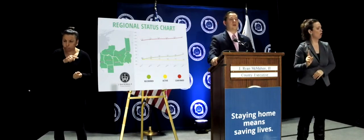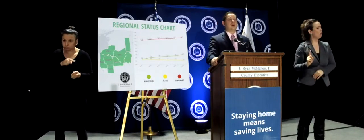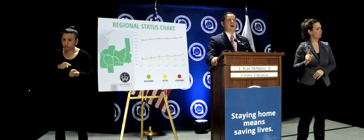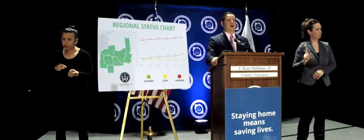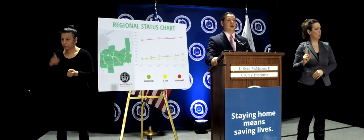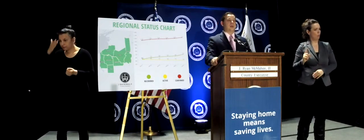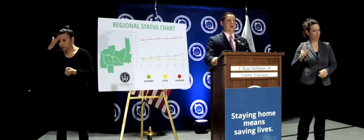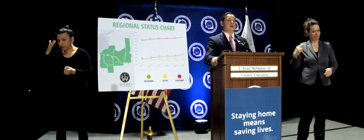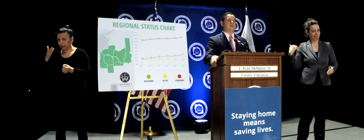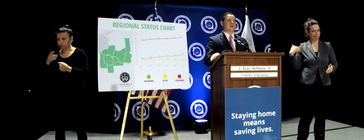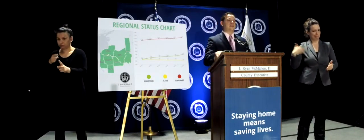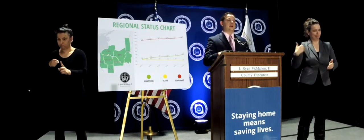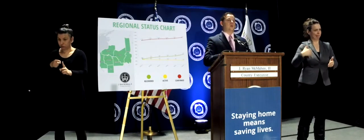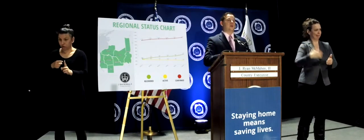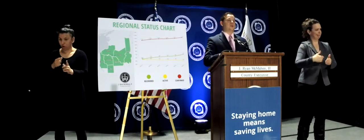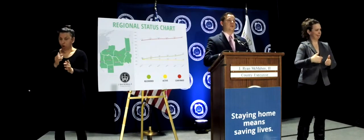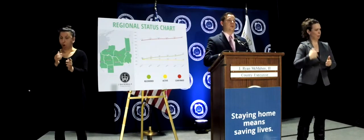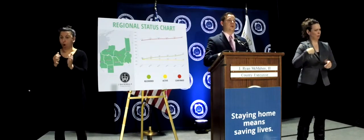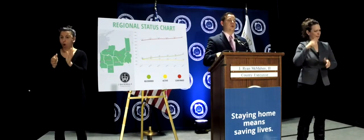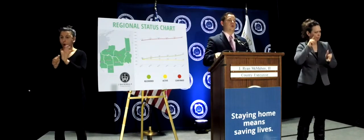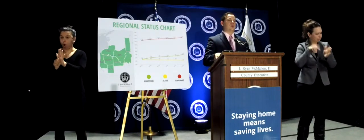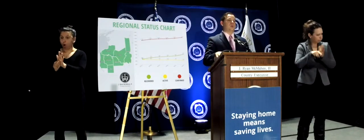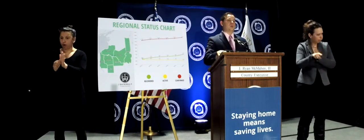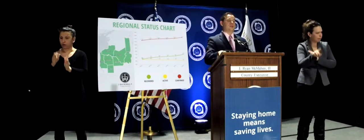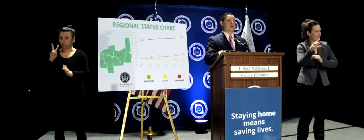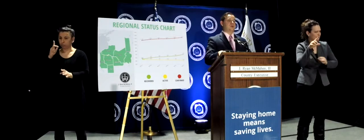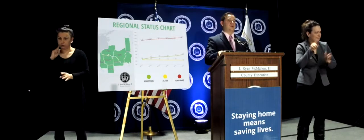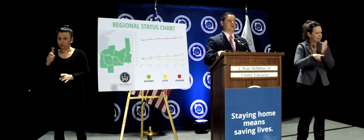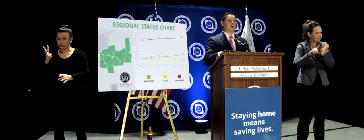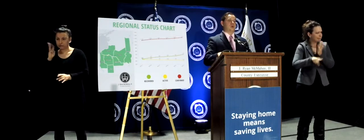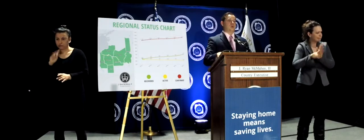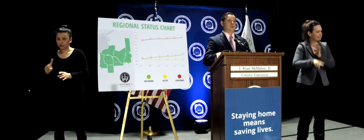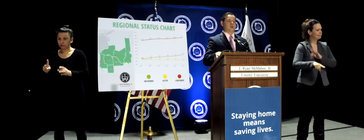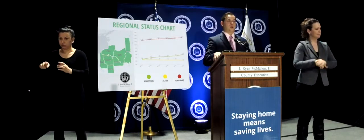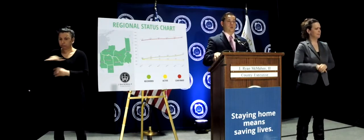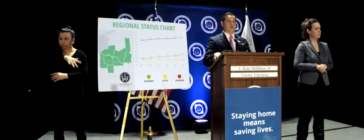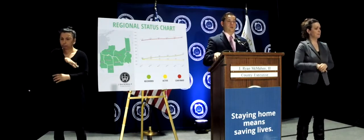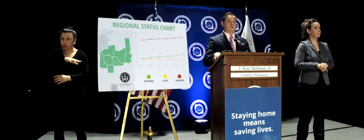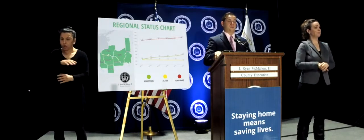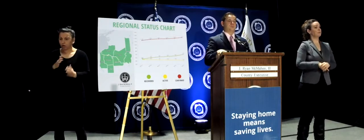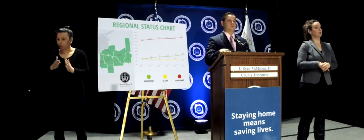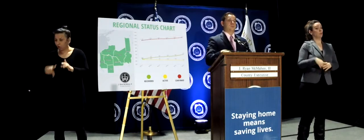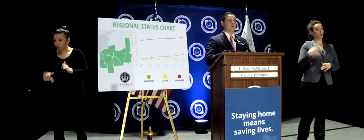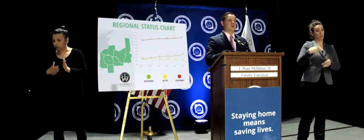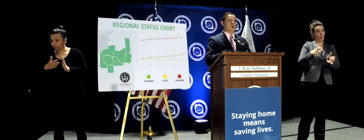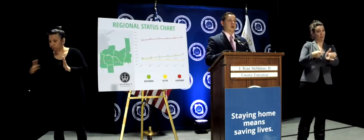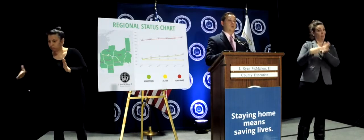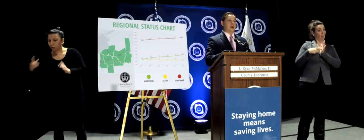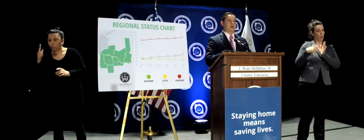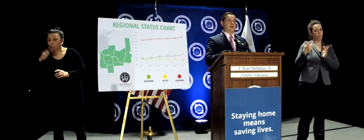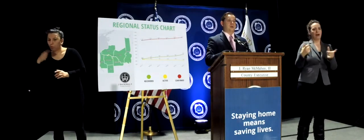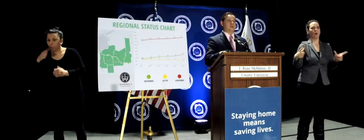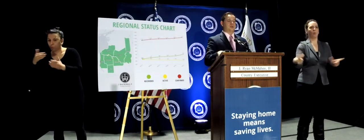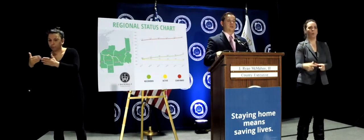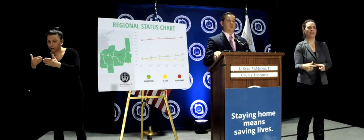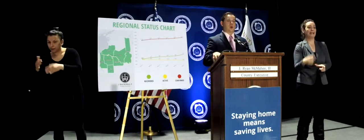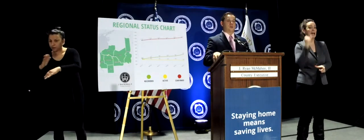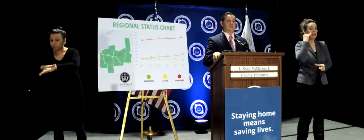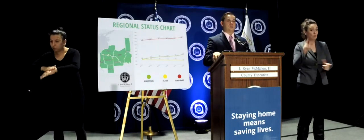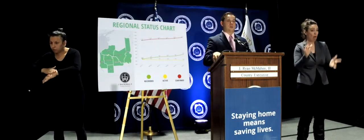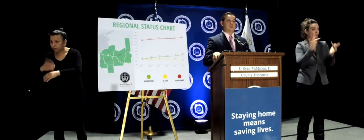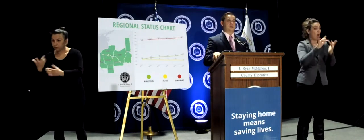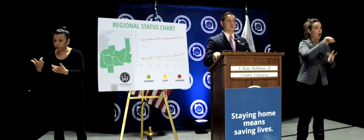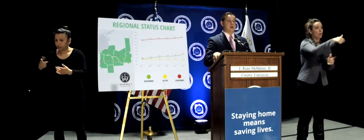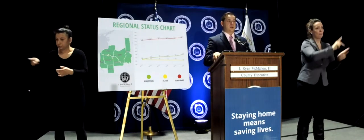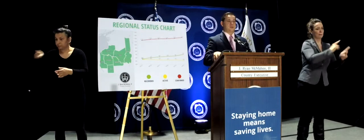with, and then that's how we determine who we reach out to and who we put in quarantine. Reminder, just because you work at